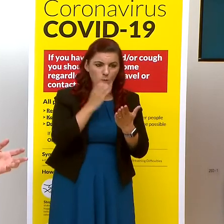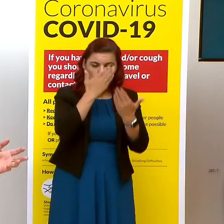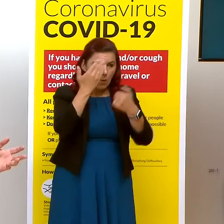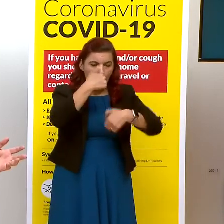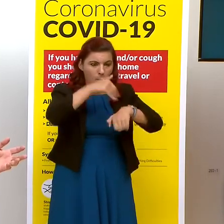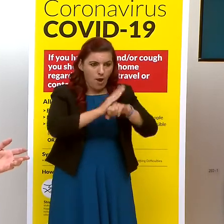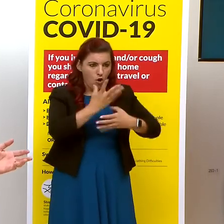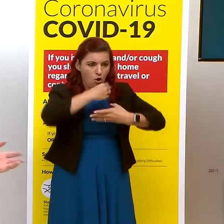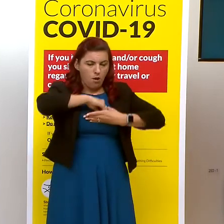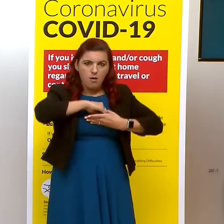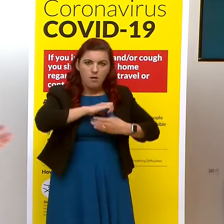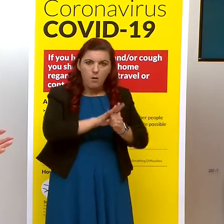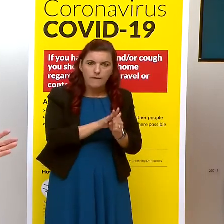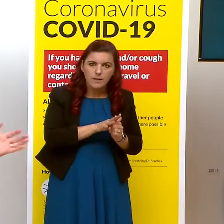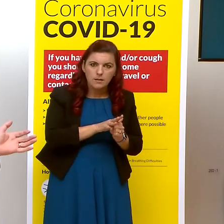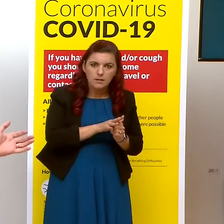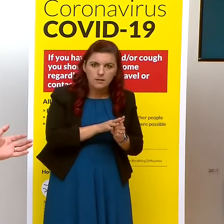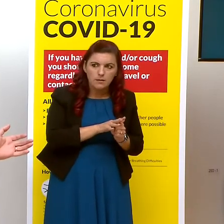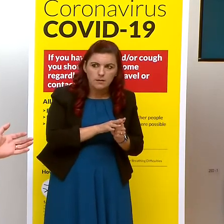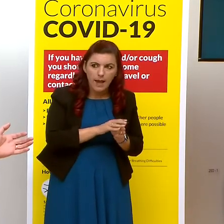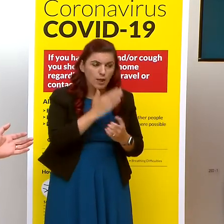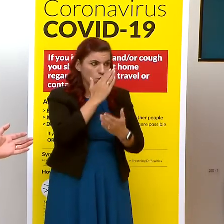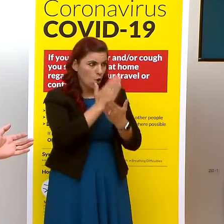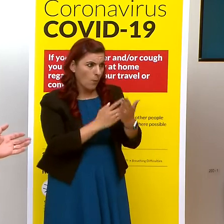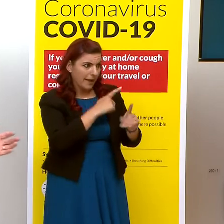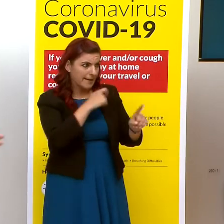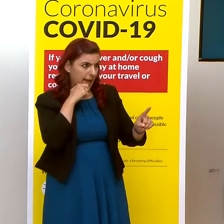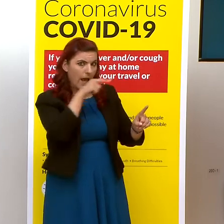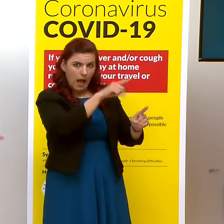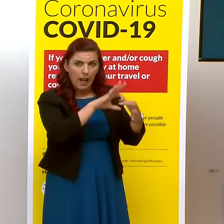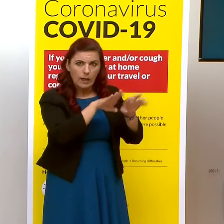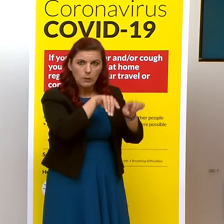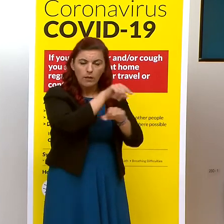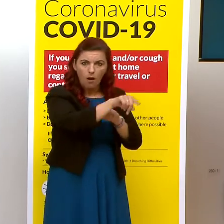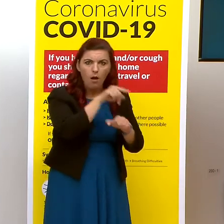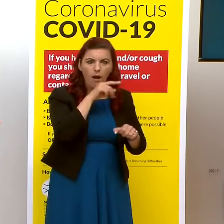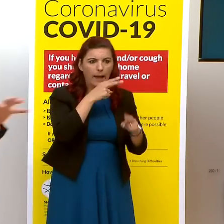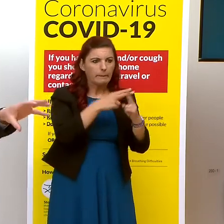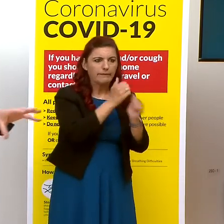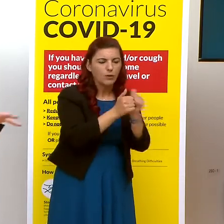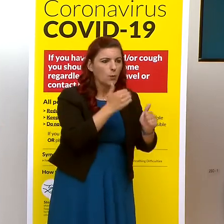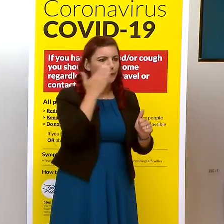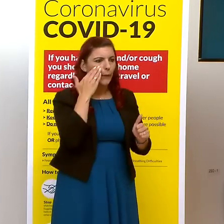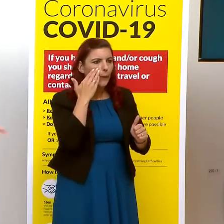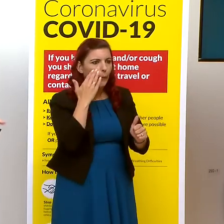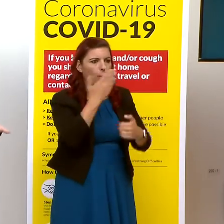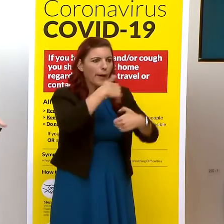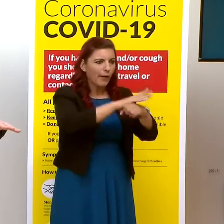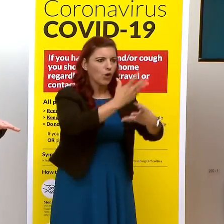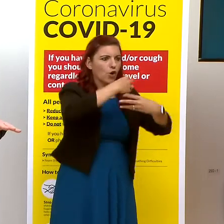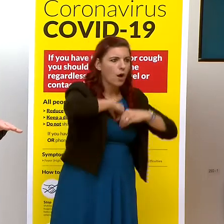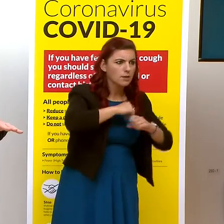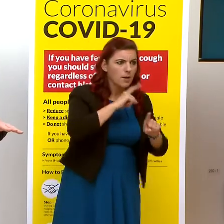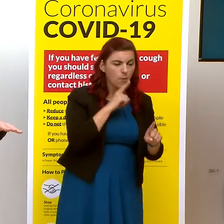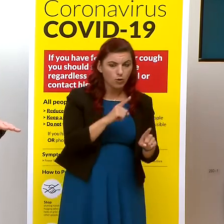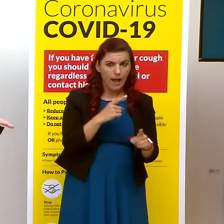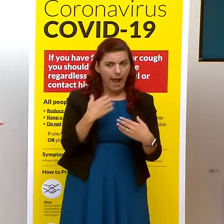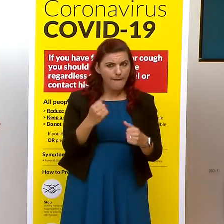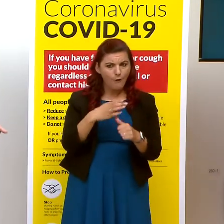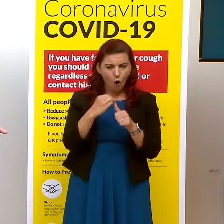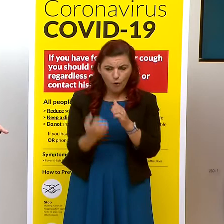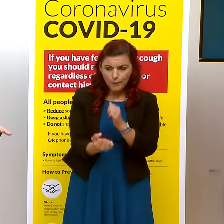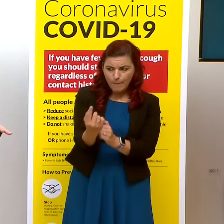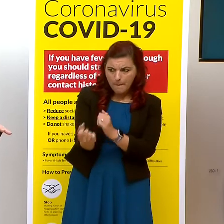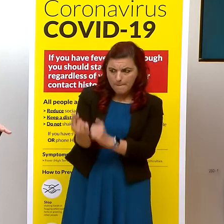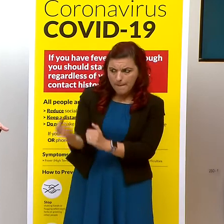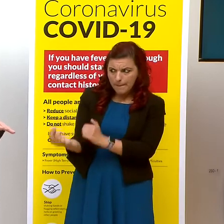another case, or in terms of outbreak that some of those cases are not explained, meaning it's out there, albeit at a very low level. But as